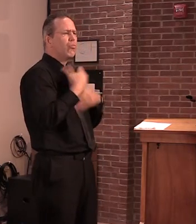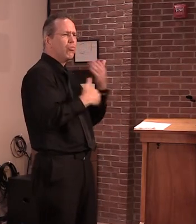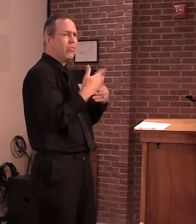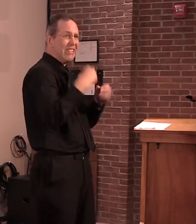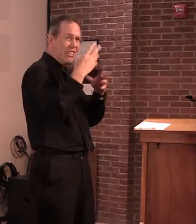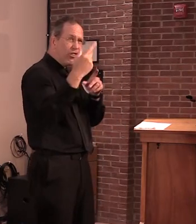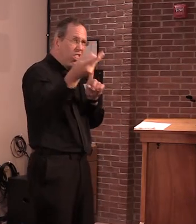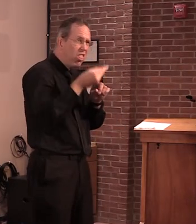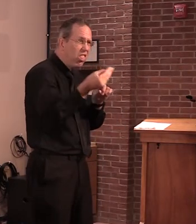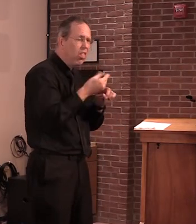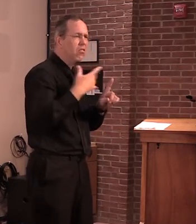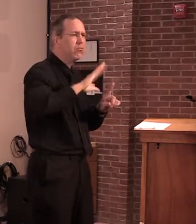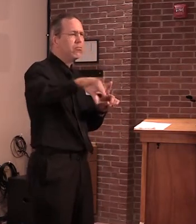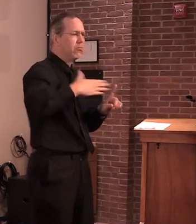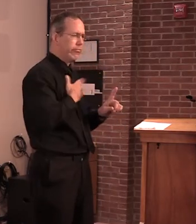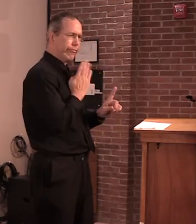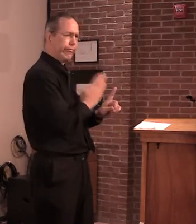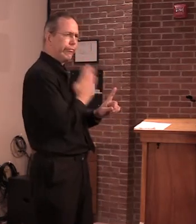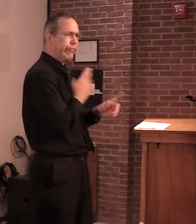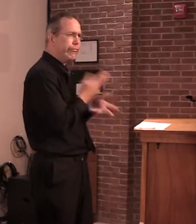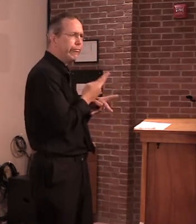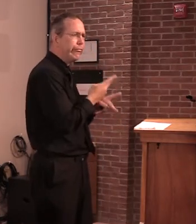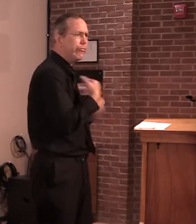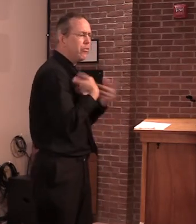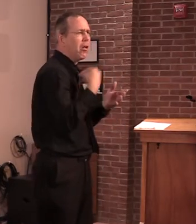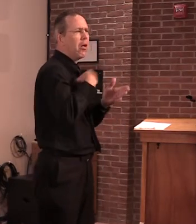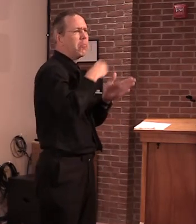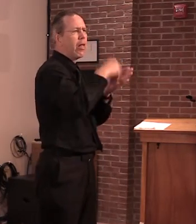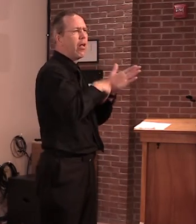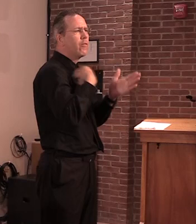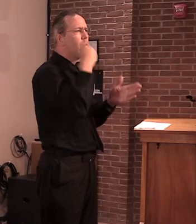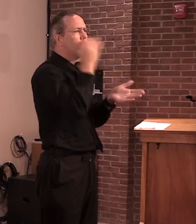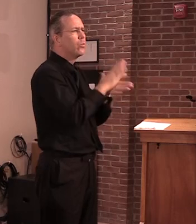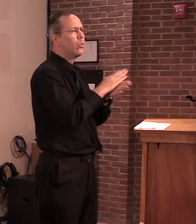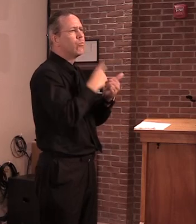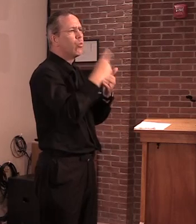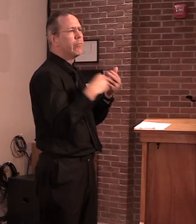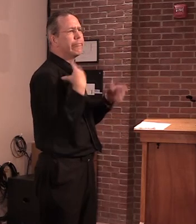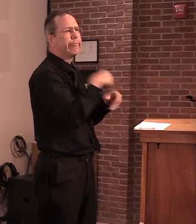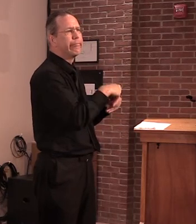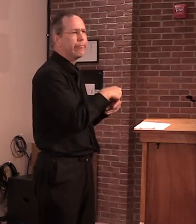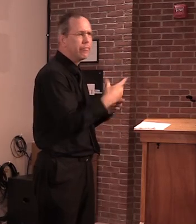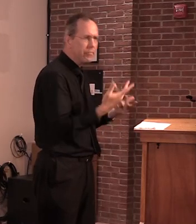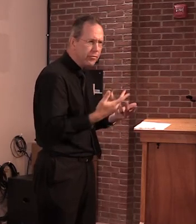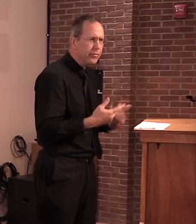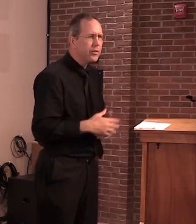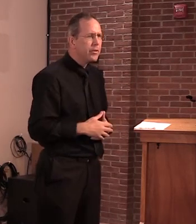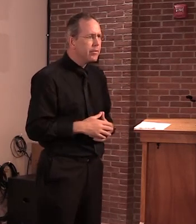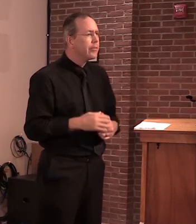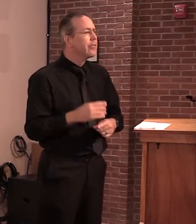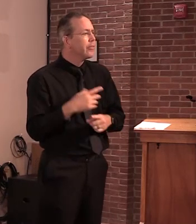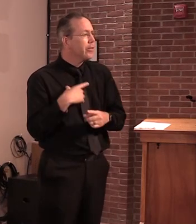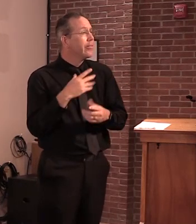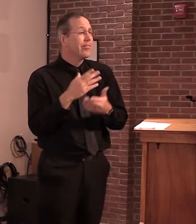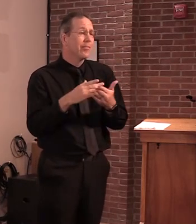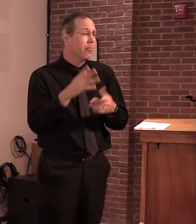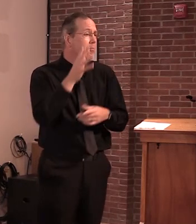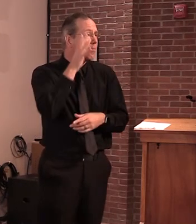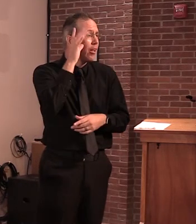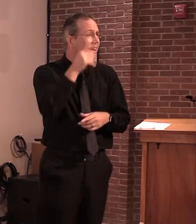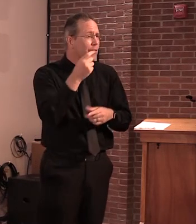being proposed and how it will be proposed. But we are, as I mentioned, we are seeing an increase in the homeschooling numbers. I will say that